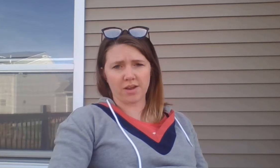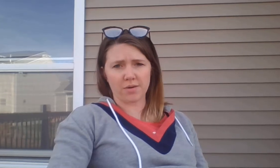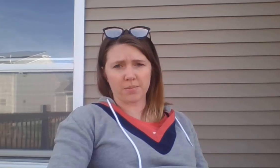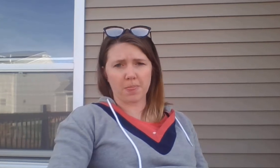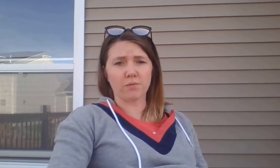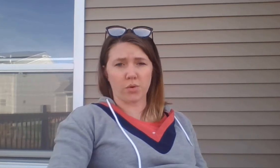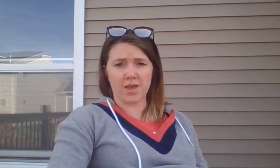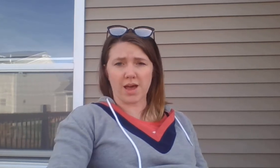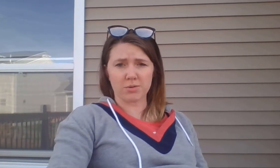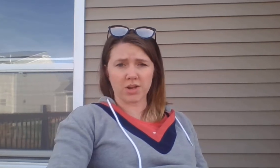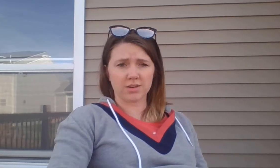classifier for that object.